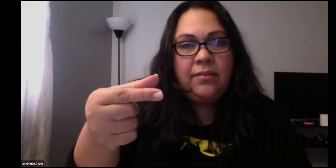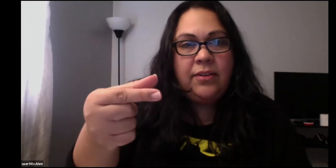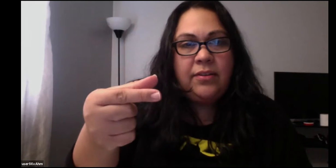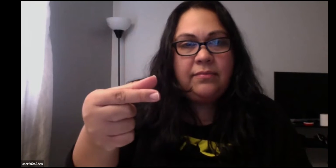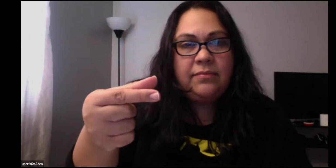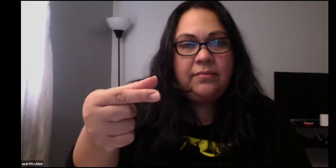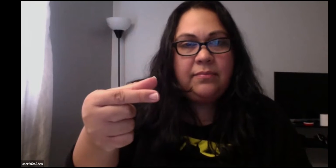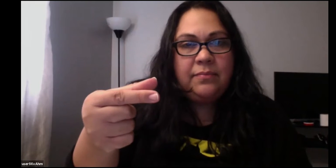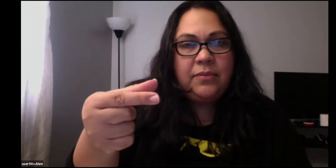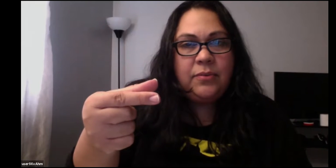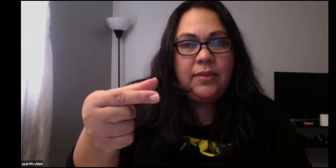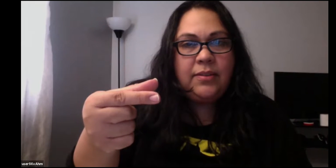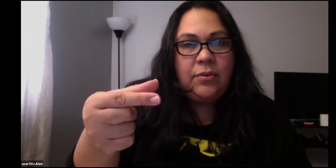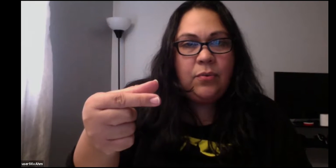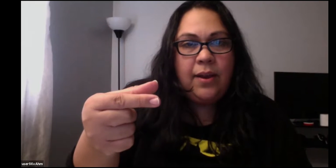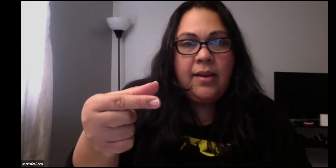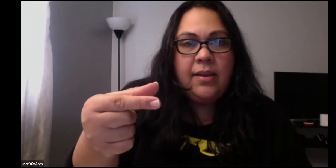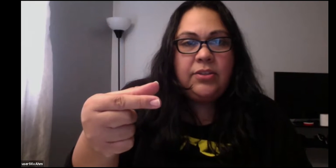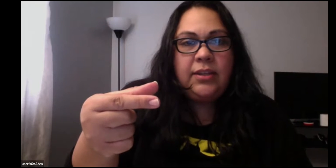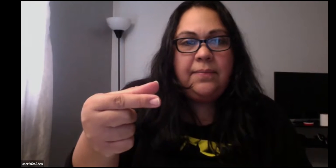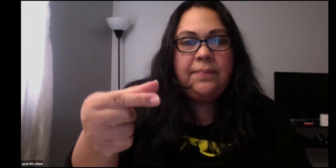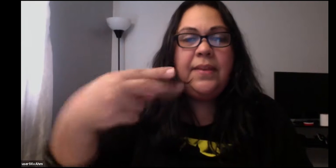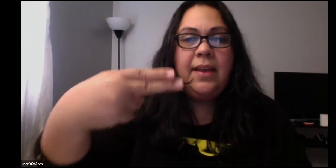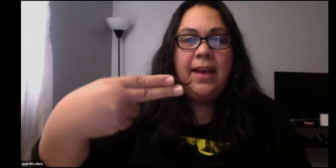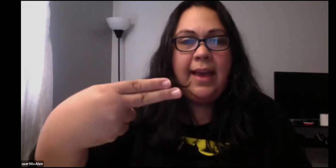can do it this other way. G, H.